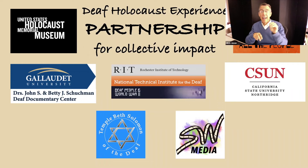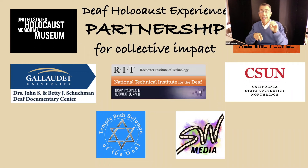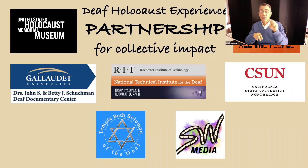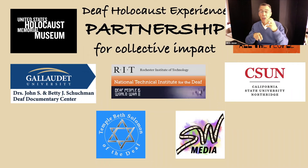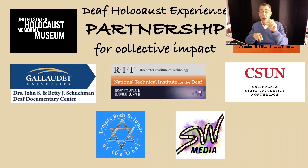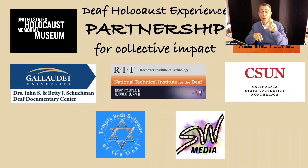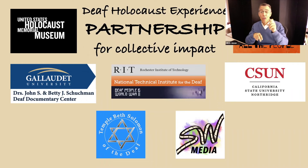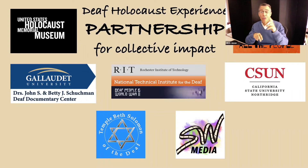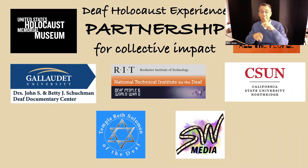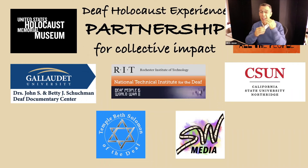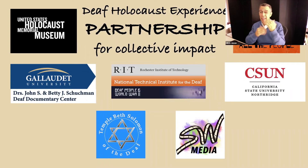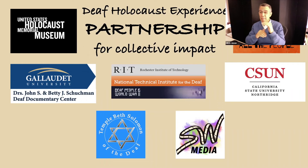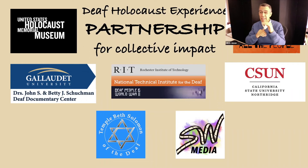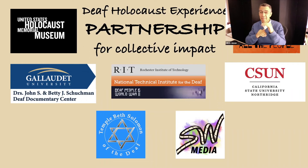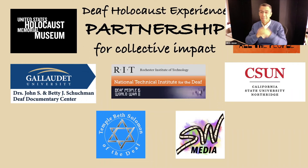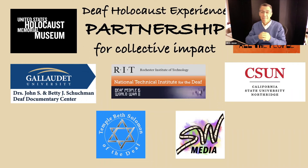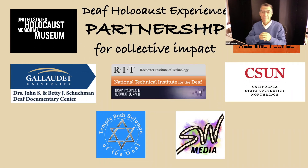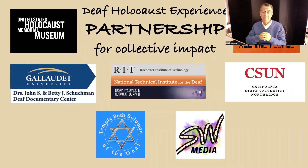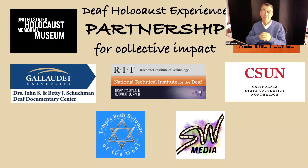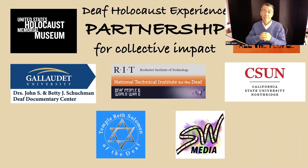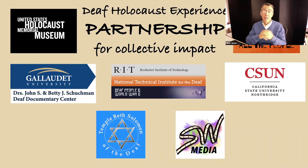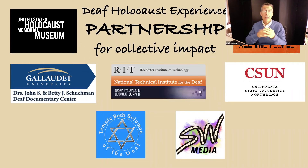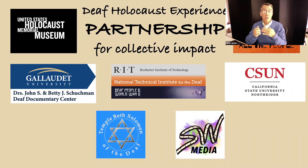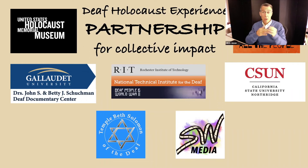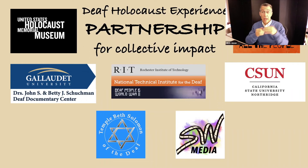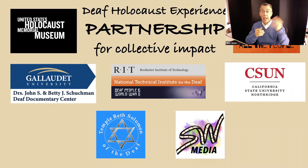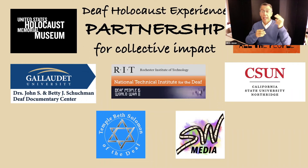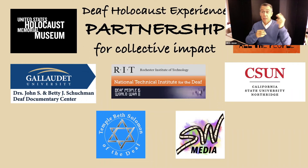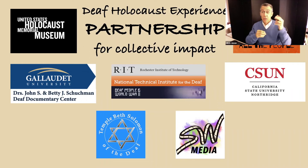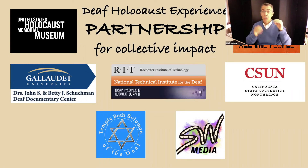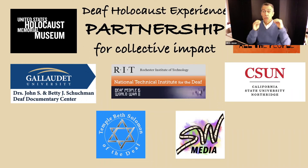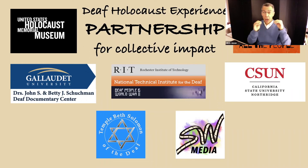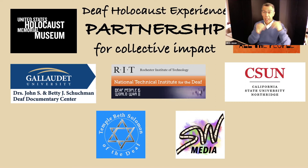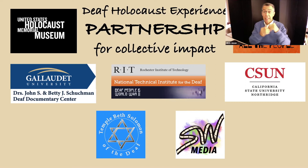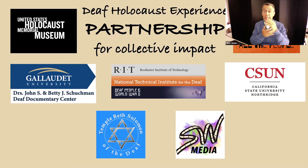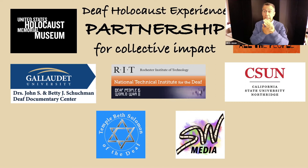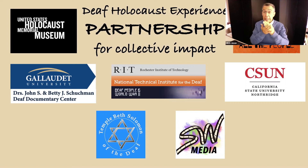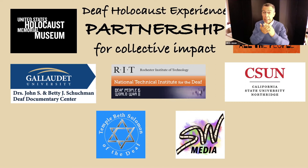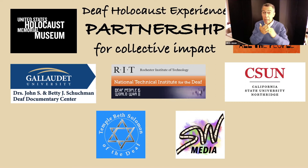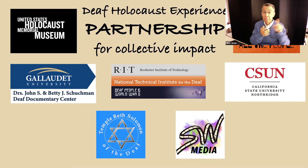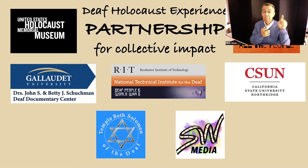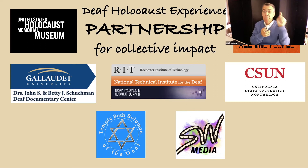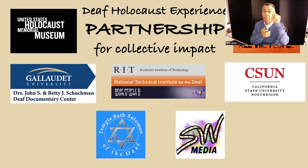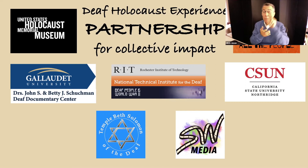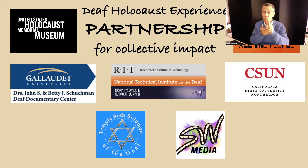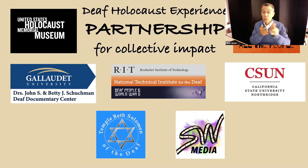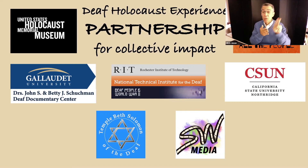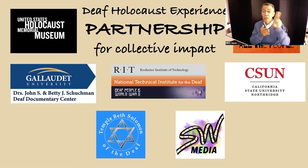limited. Though this history was taught briefly in some university programs, today it is not